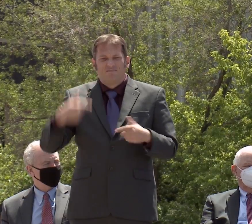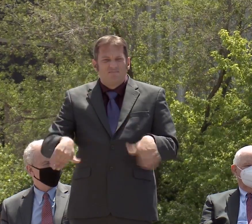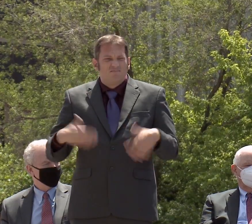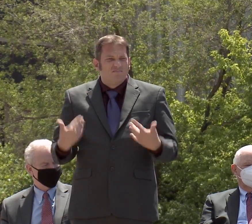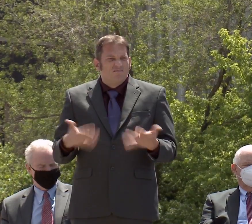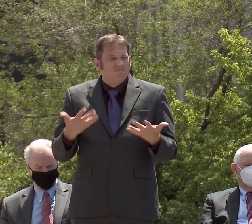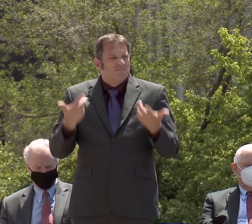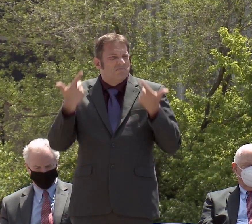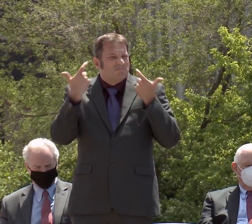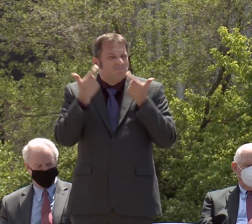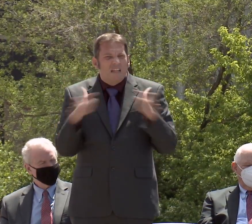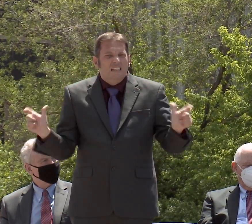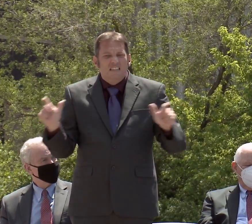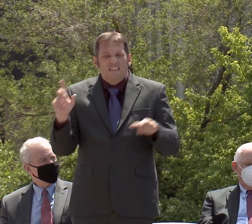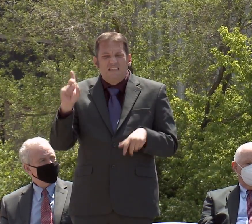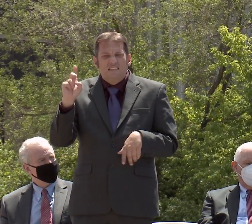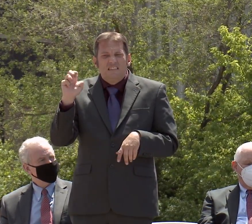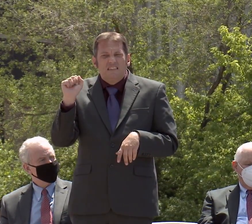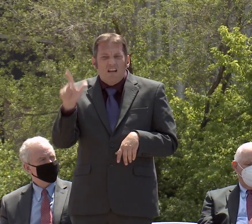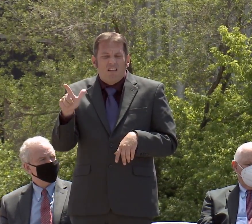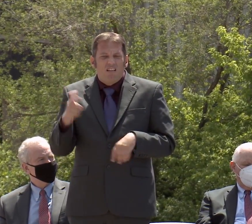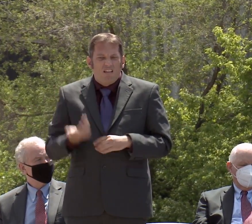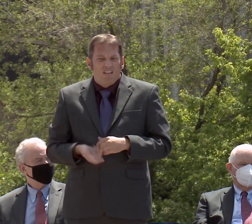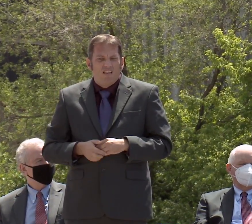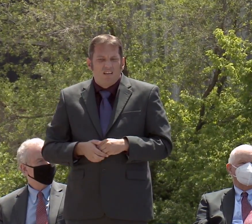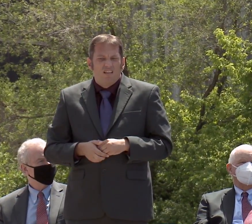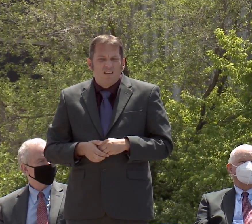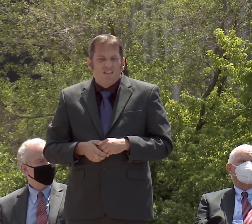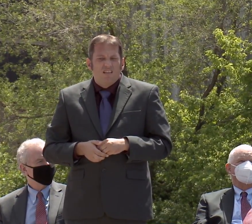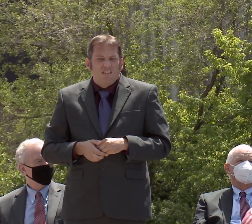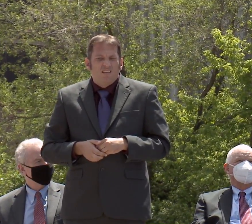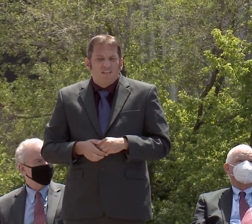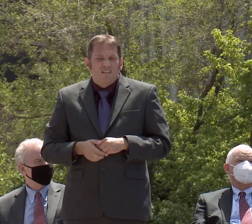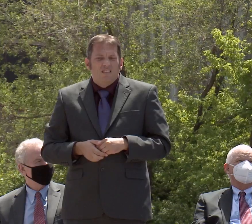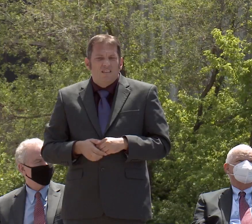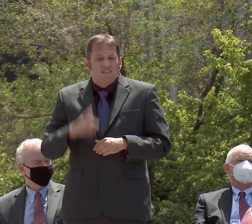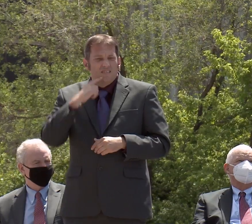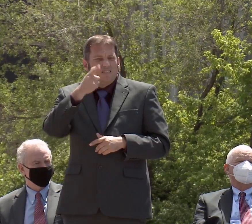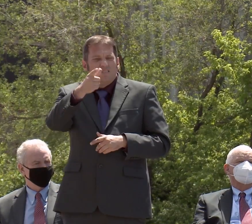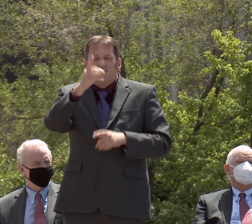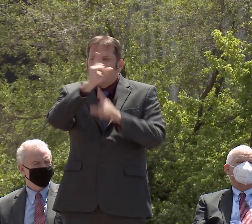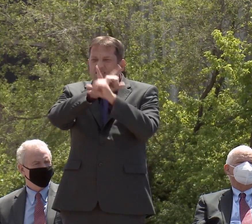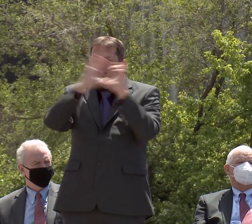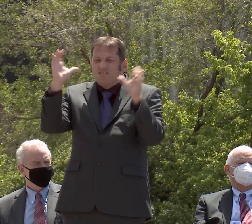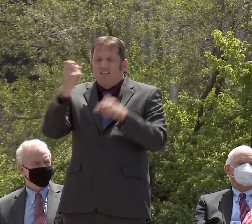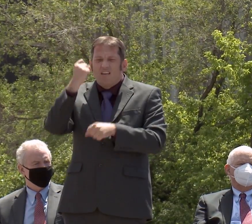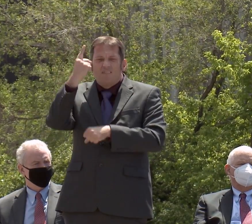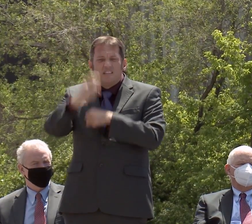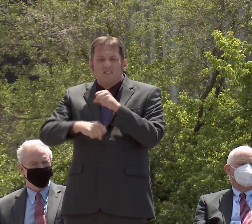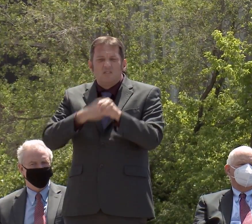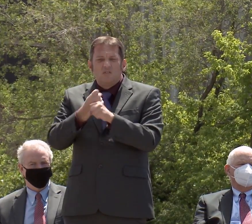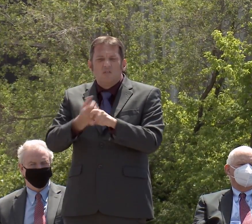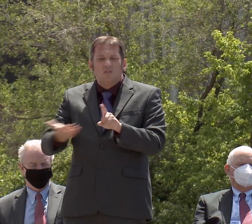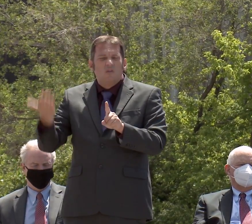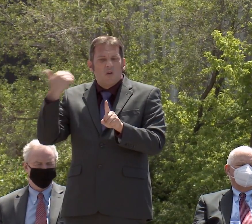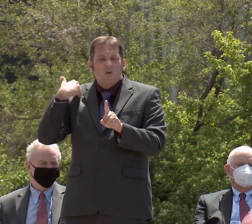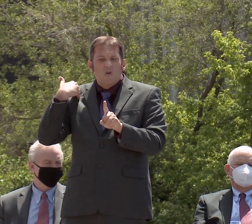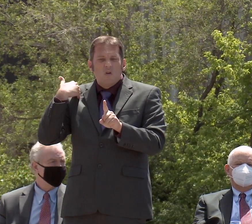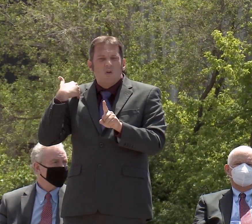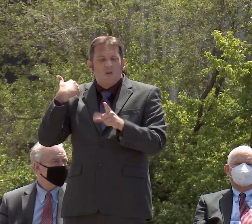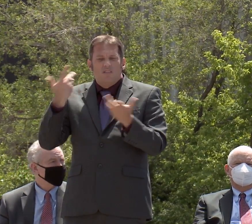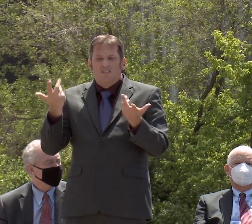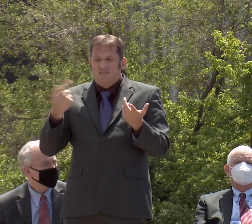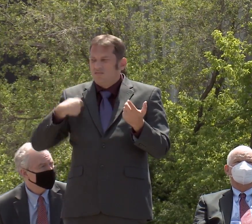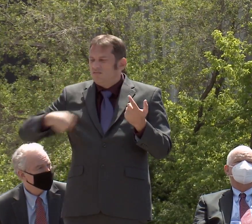And I was just thinking back, it was about 11 years ago where a bunch of us sat around the room and said, what would it